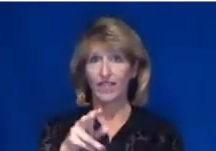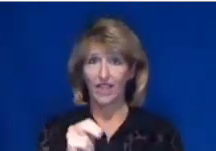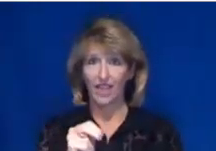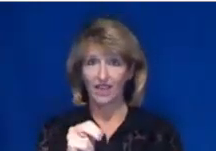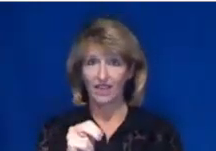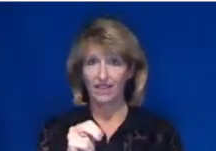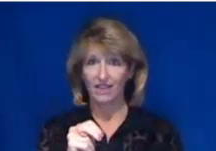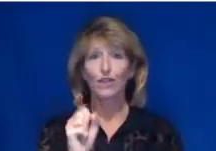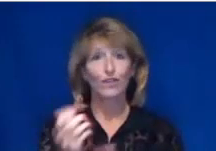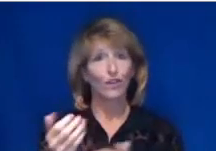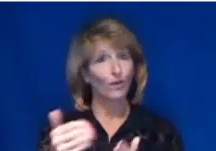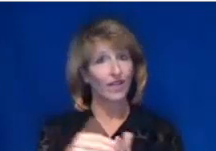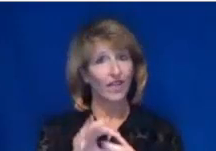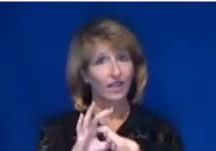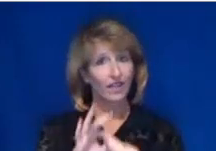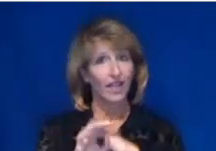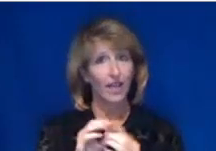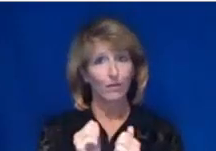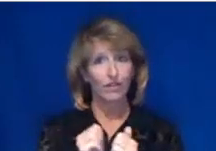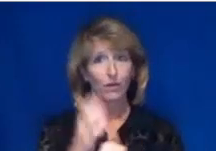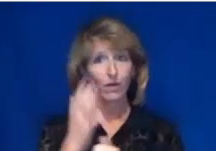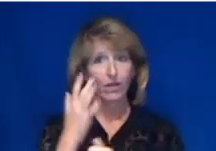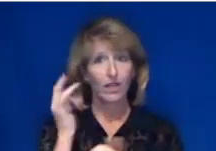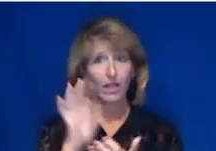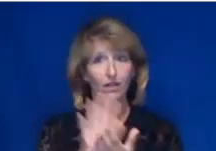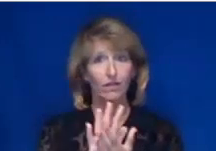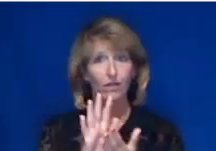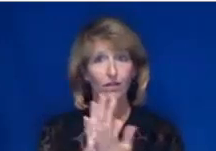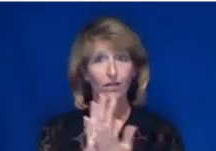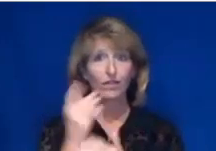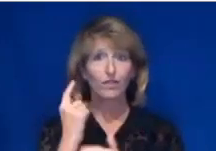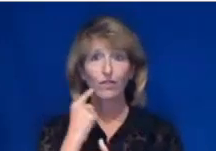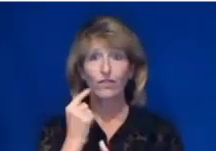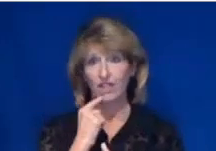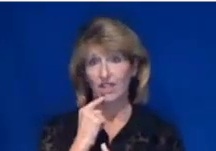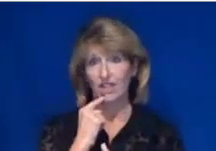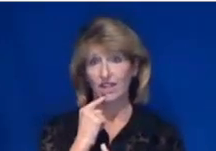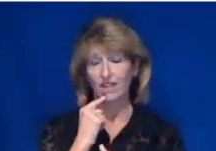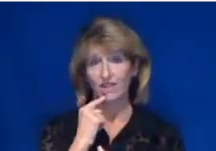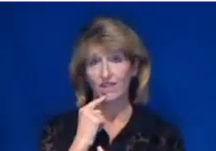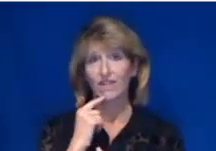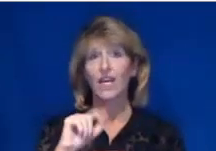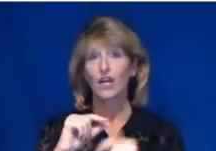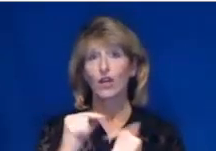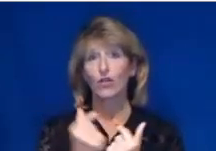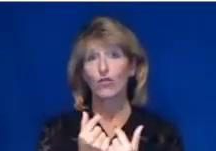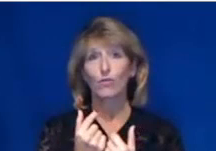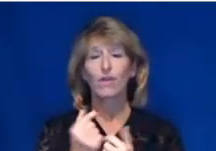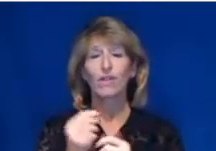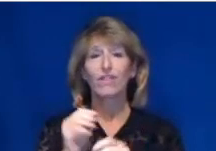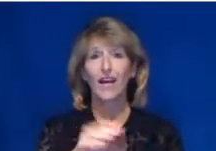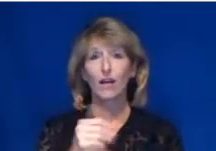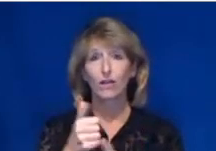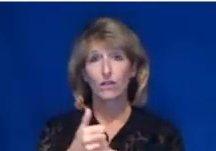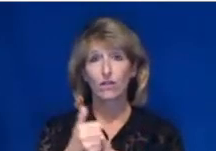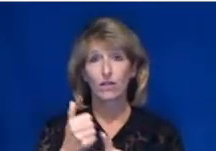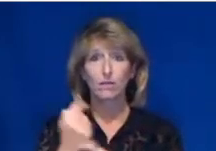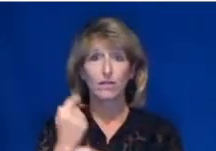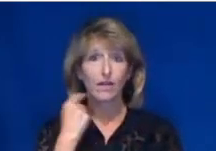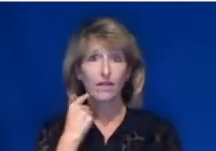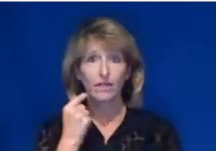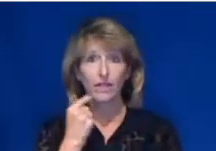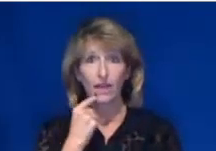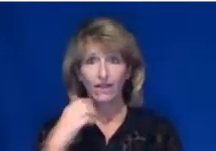version of the GAIN. So again, in collaboration with California School for the Deaf at Fremont, we formed a